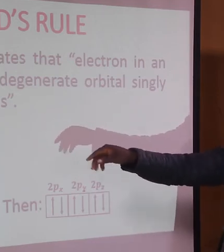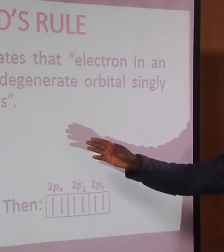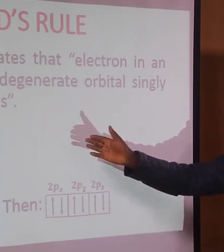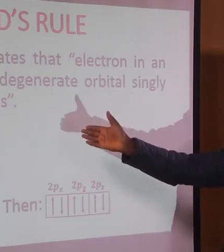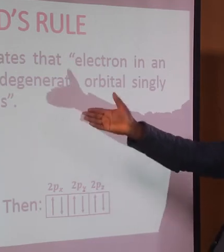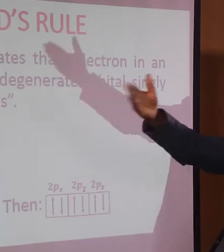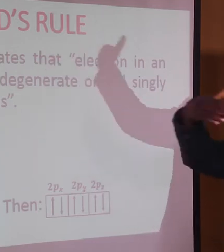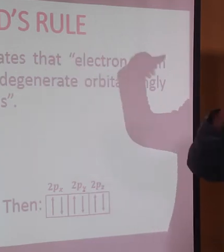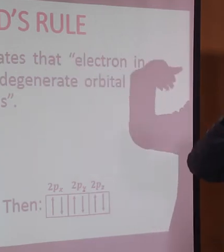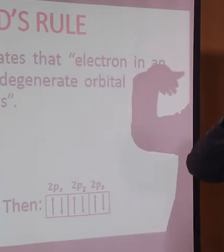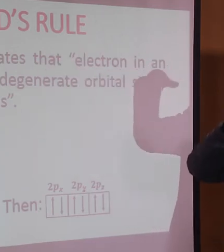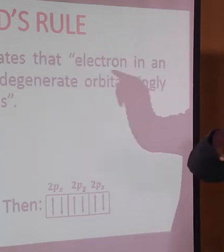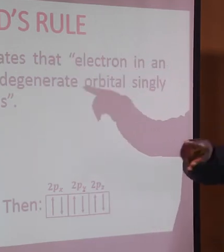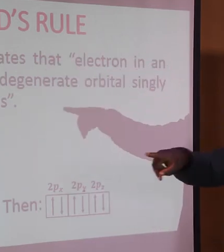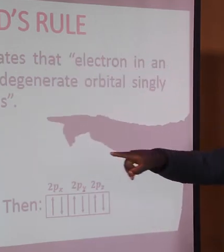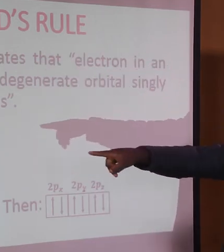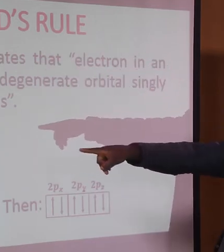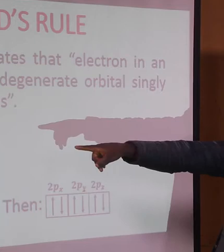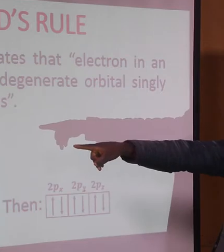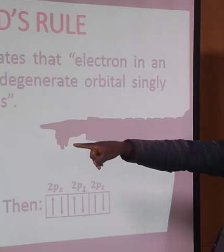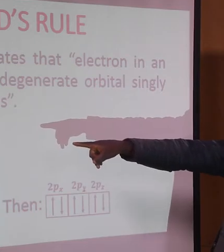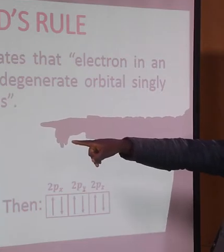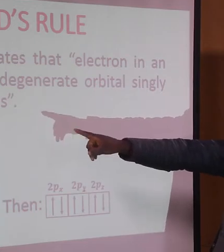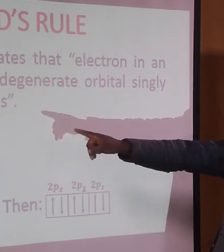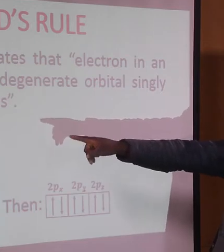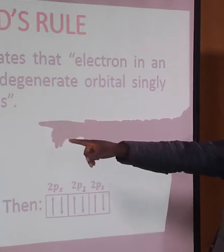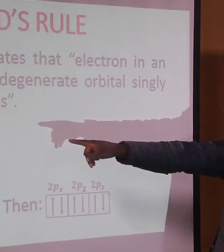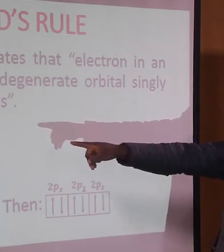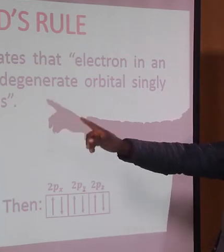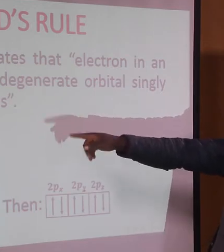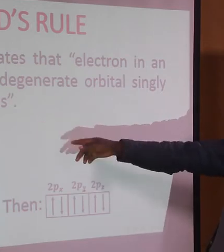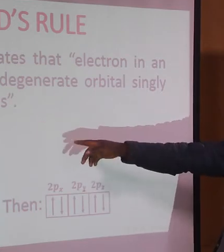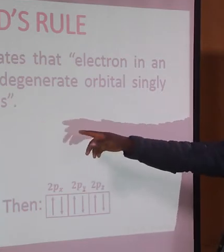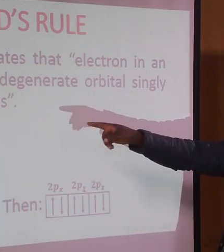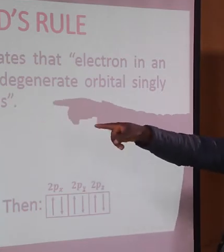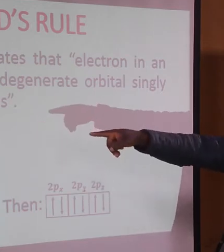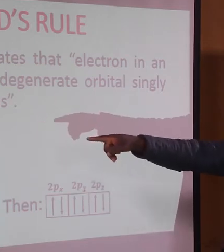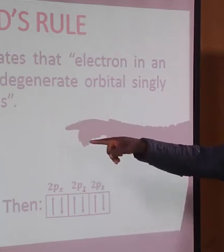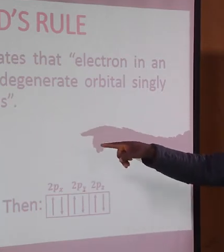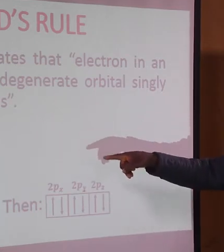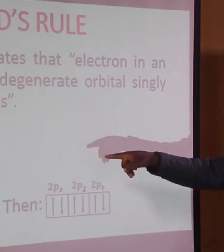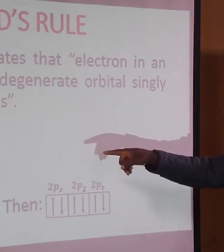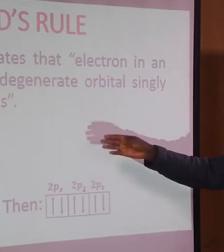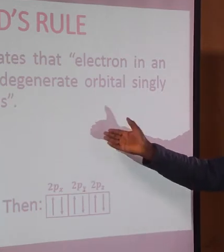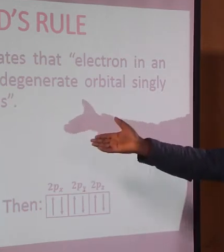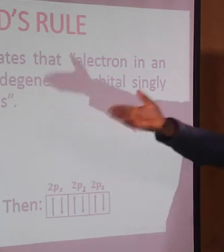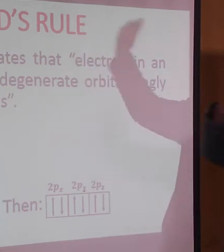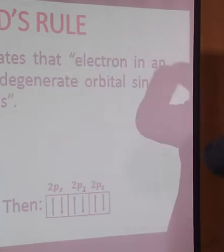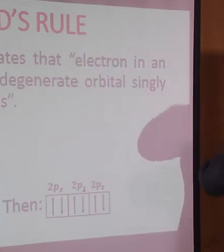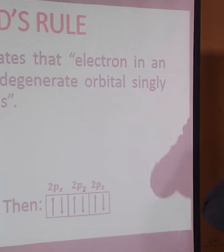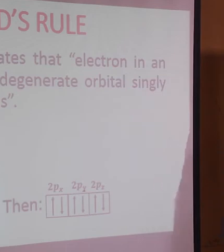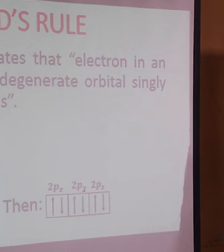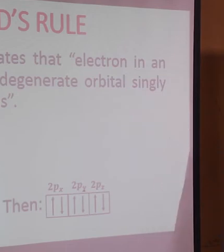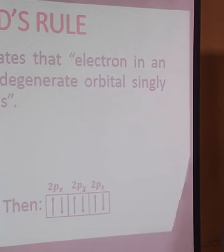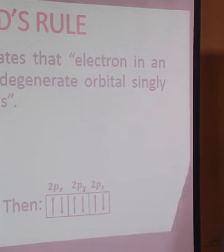1 before they will come and start pairing. There is no way they can just start pairing from 2px and they will start pairing. They will first of all enter 1, 1, 1 before they will come and